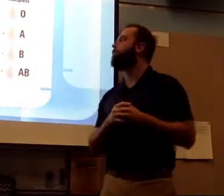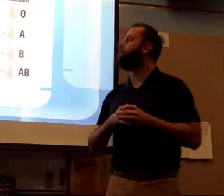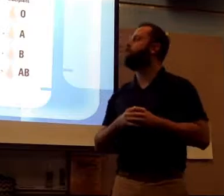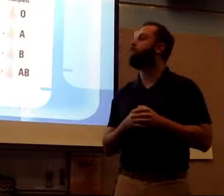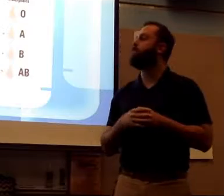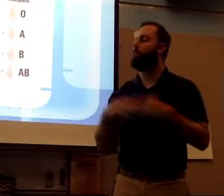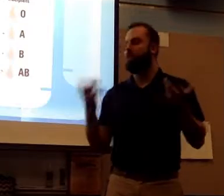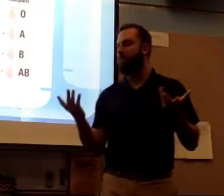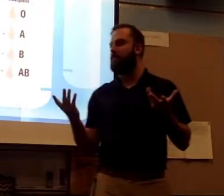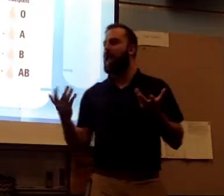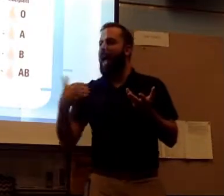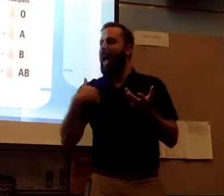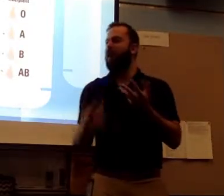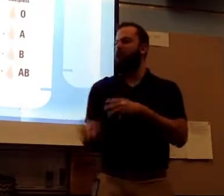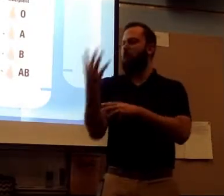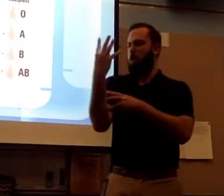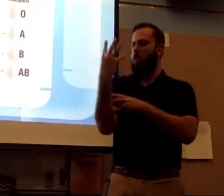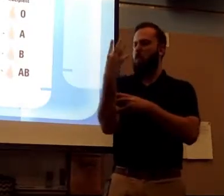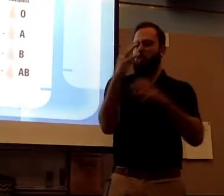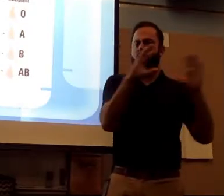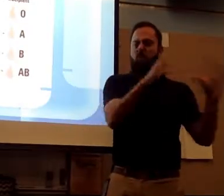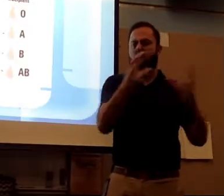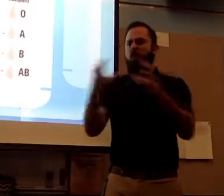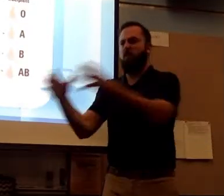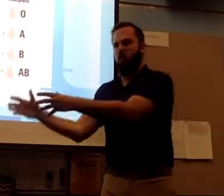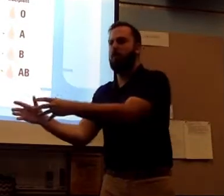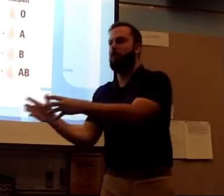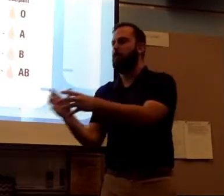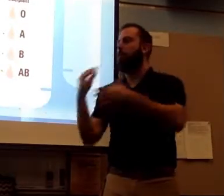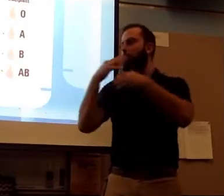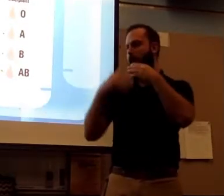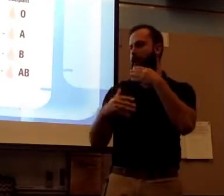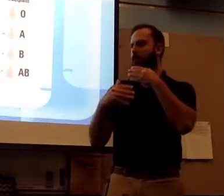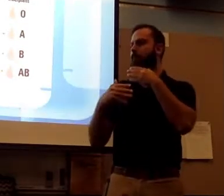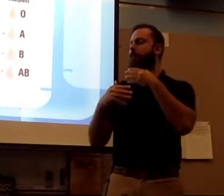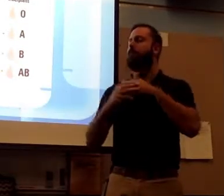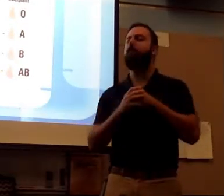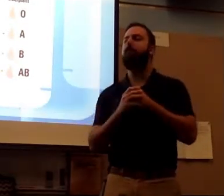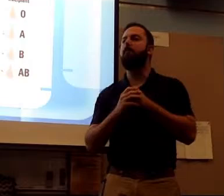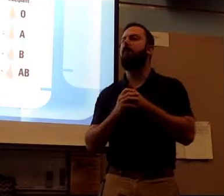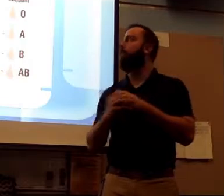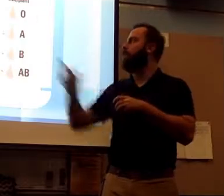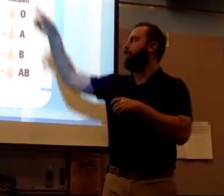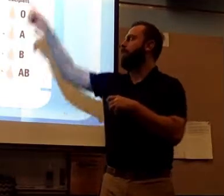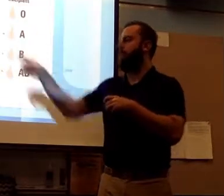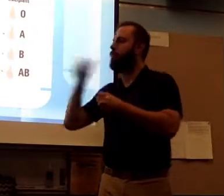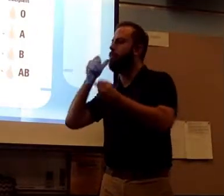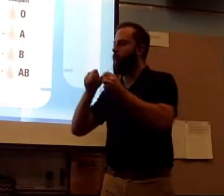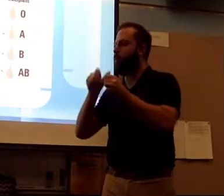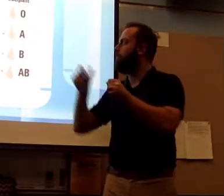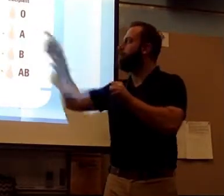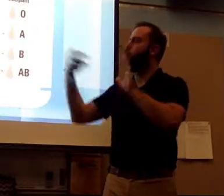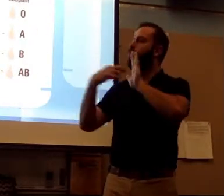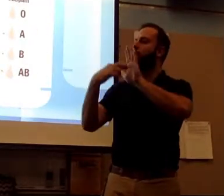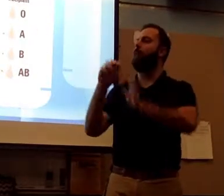So there are kind of four main groups of blood with those letters, and those represent different antigens in the